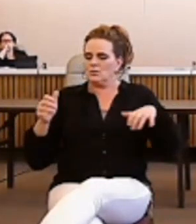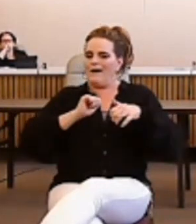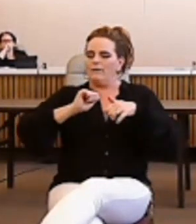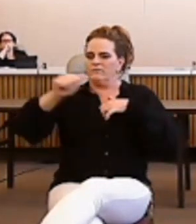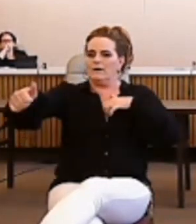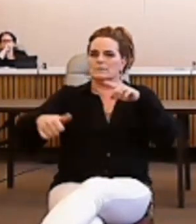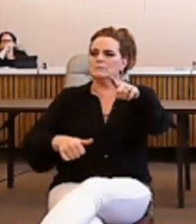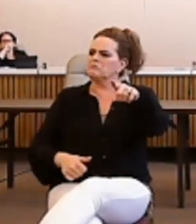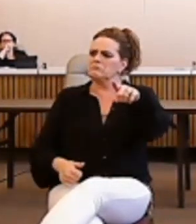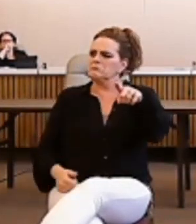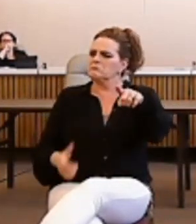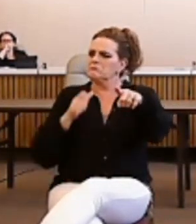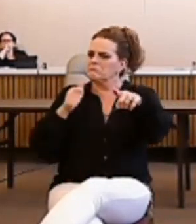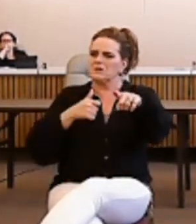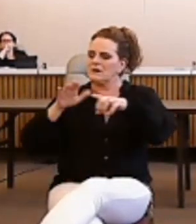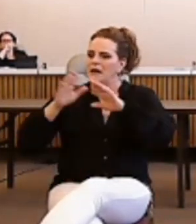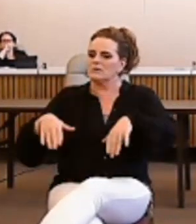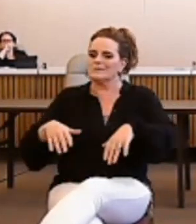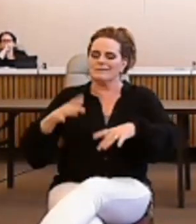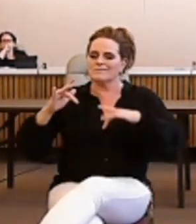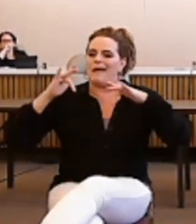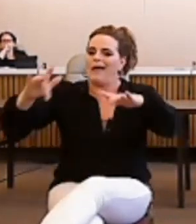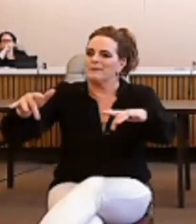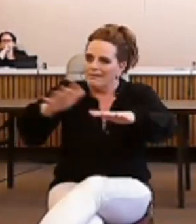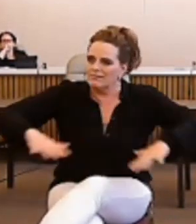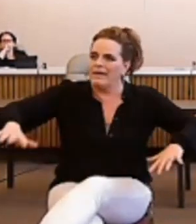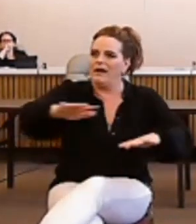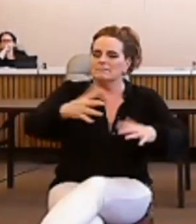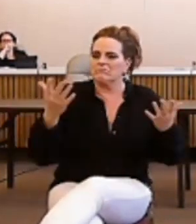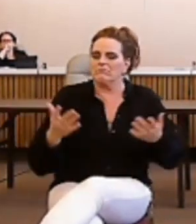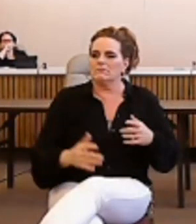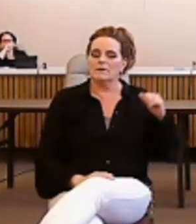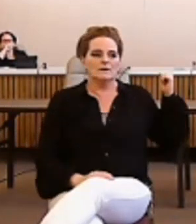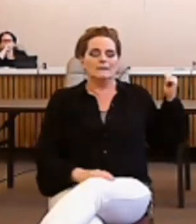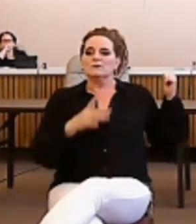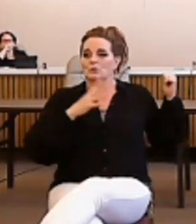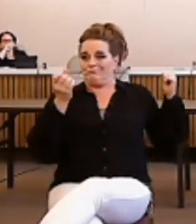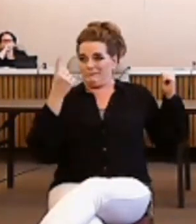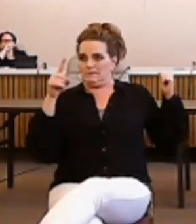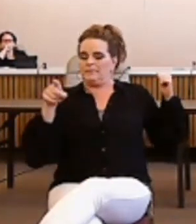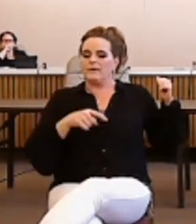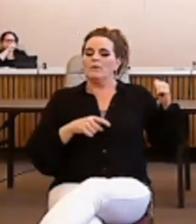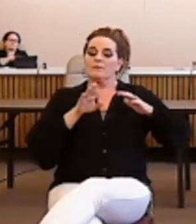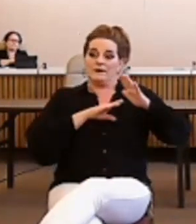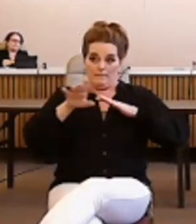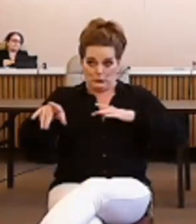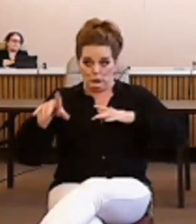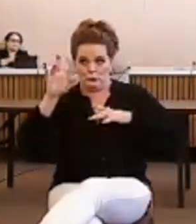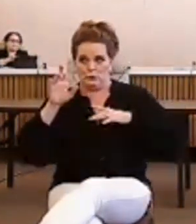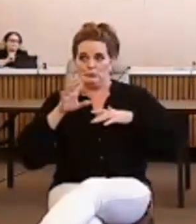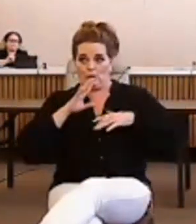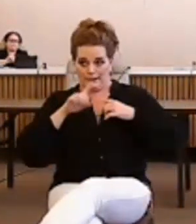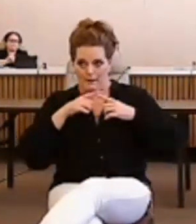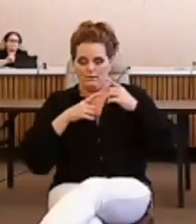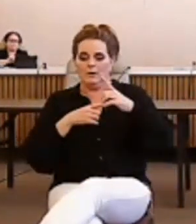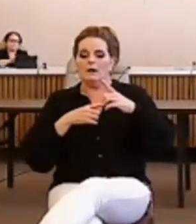There are on no Middle houses Road? around here. There's a vacant parcel on the west side of the road. So just so you understand, the development you're talking about, that's